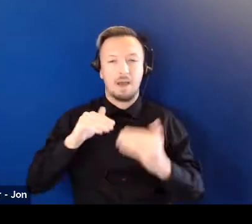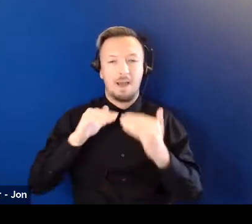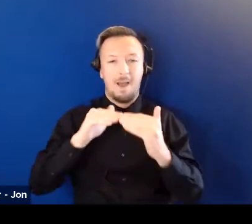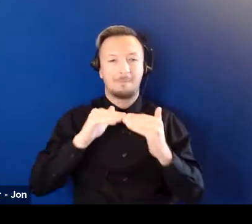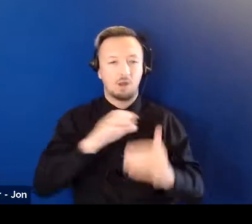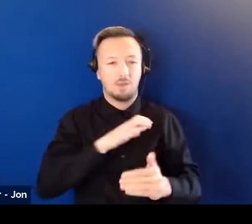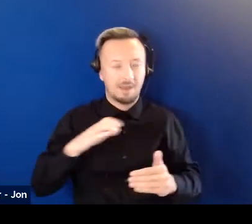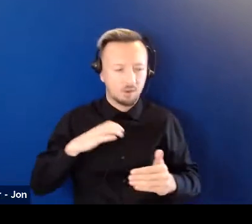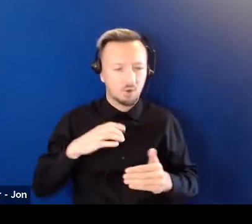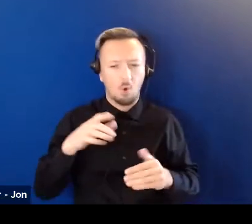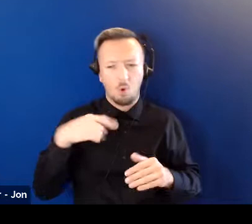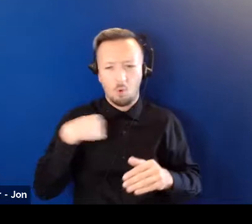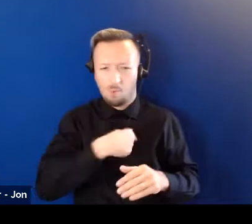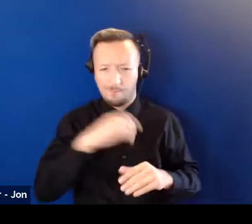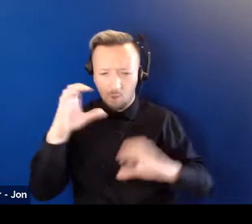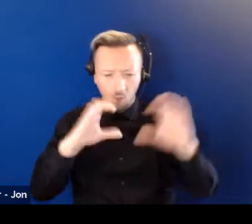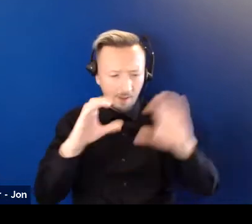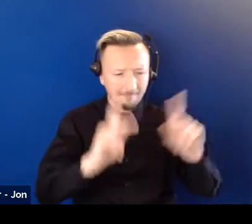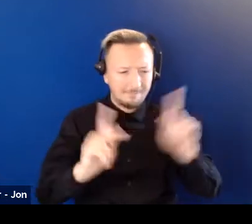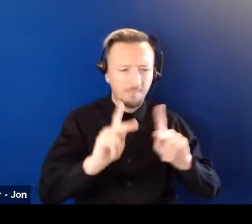lived experience and